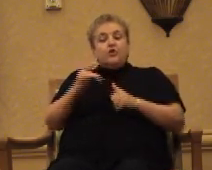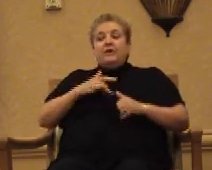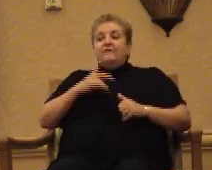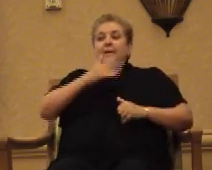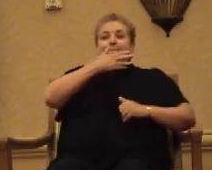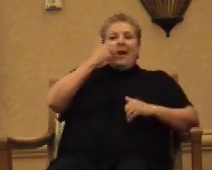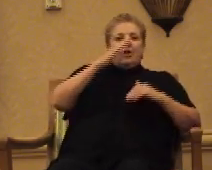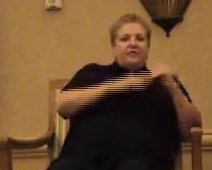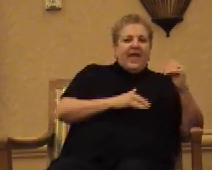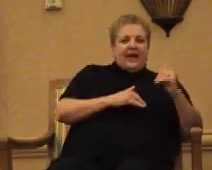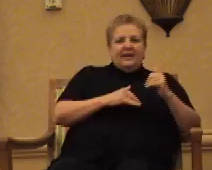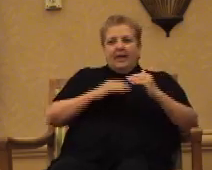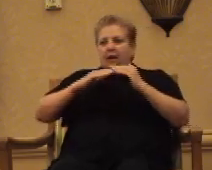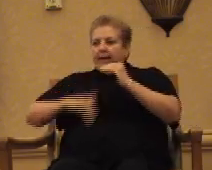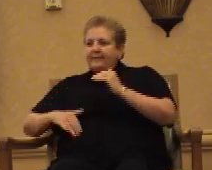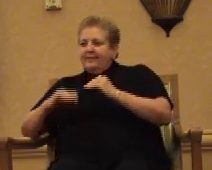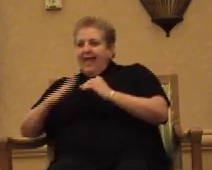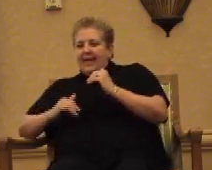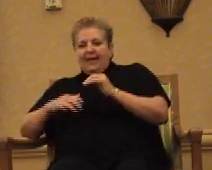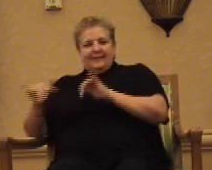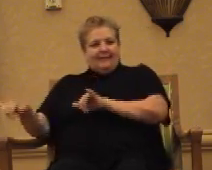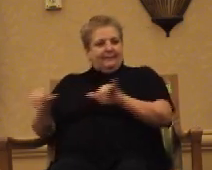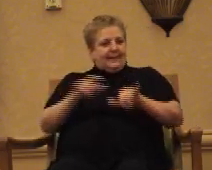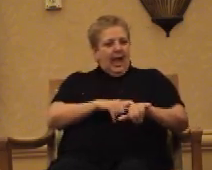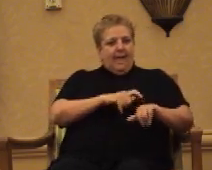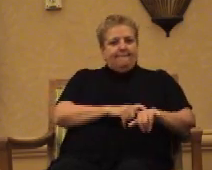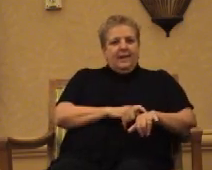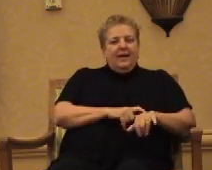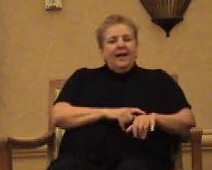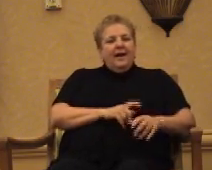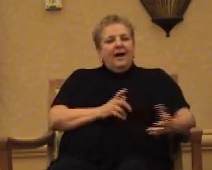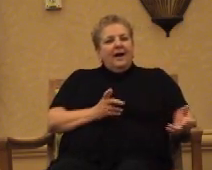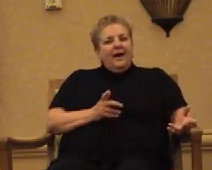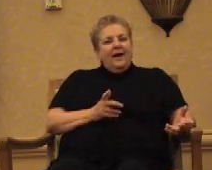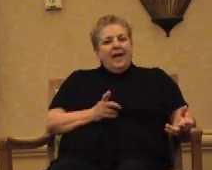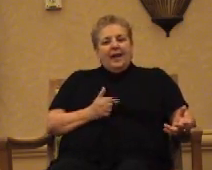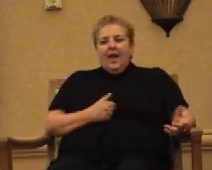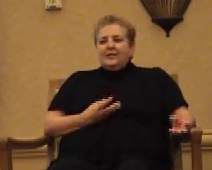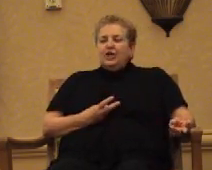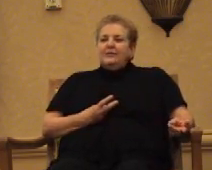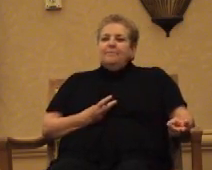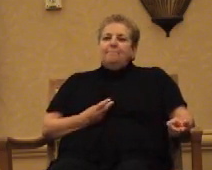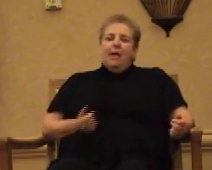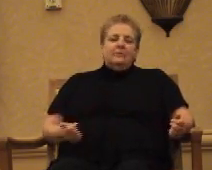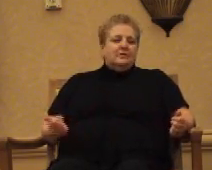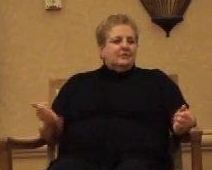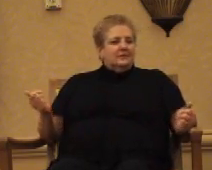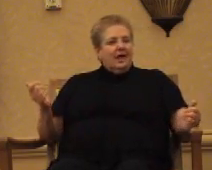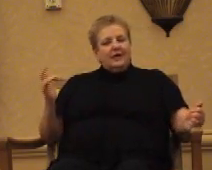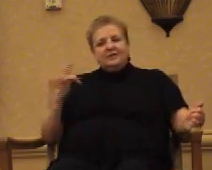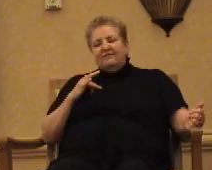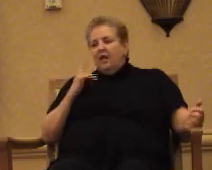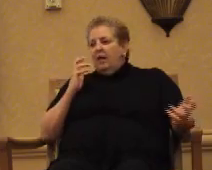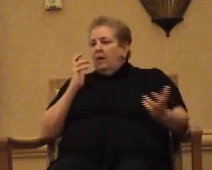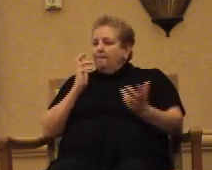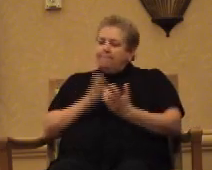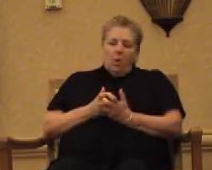than simultaneously. And I melted, I identified. And I took the first half of the first step.